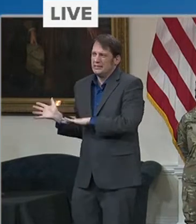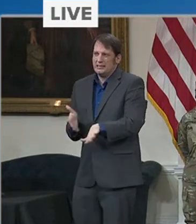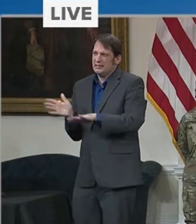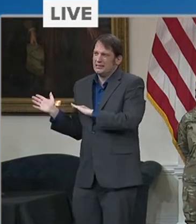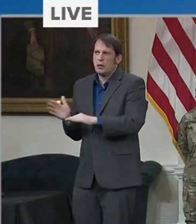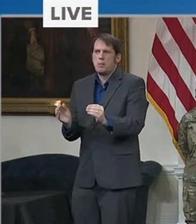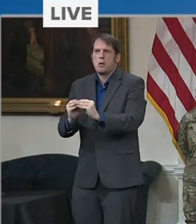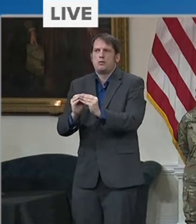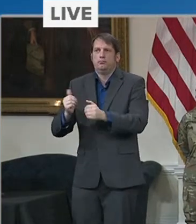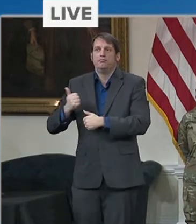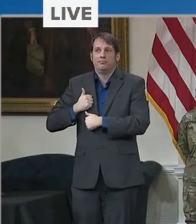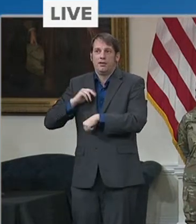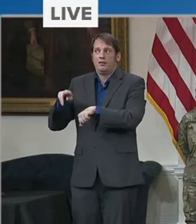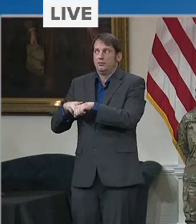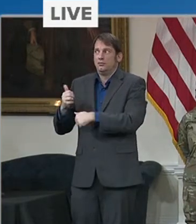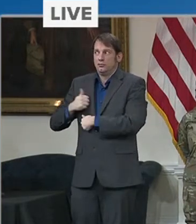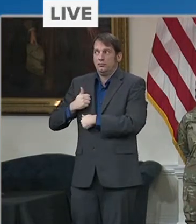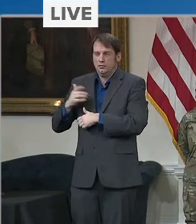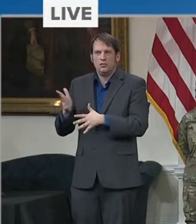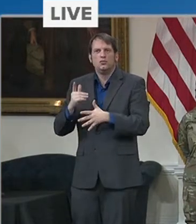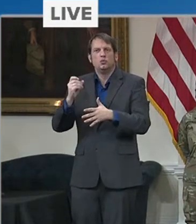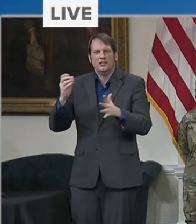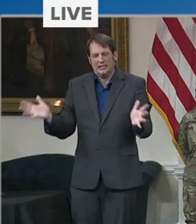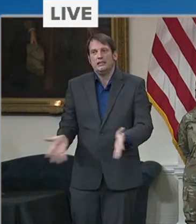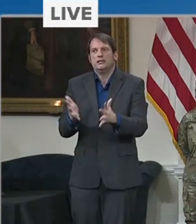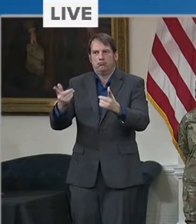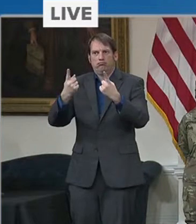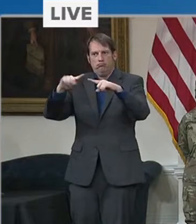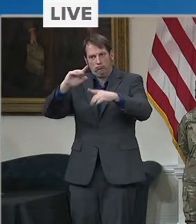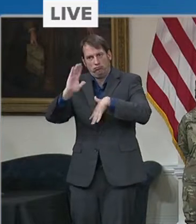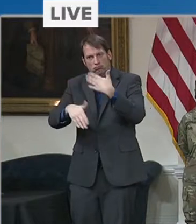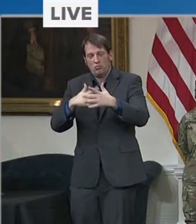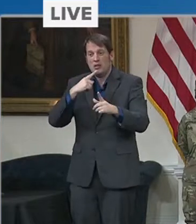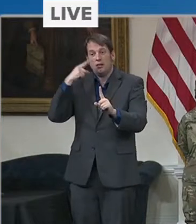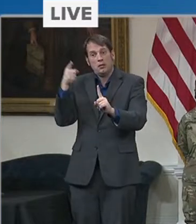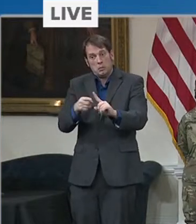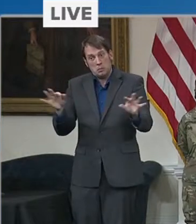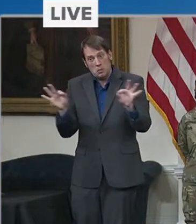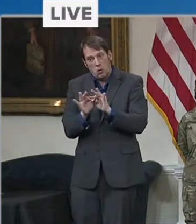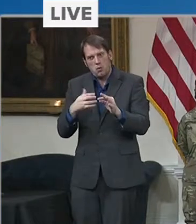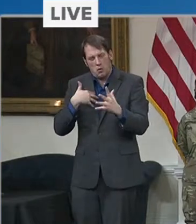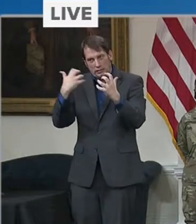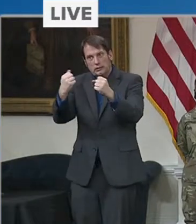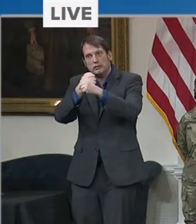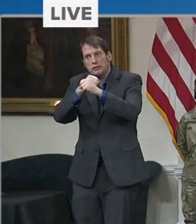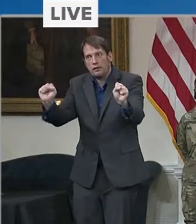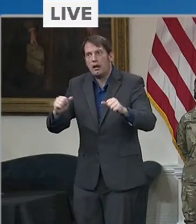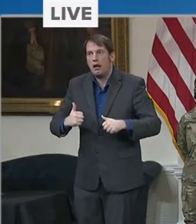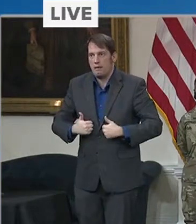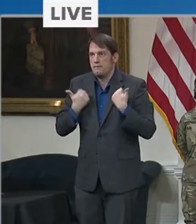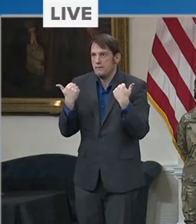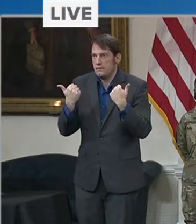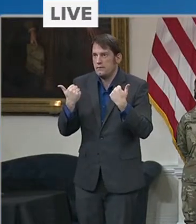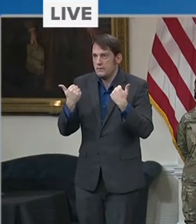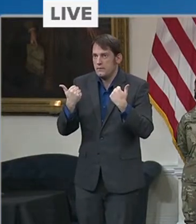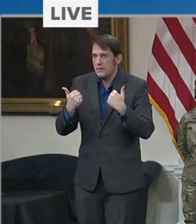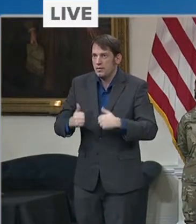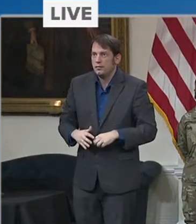this critical, life-saving mission. We had productive discussions today with